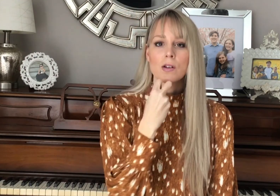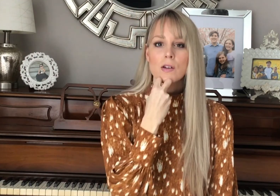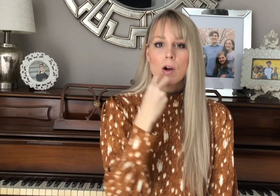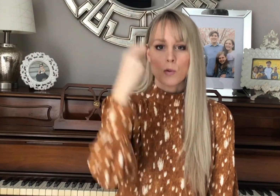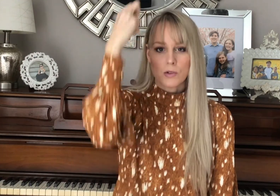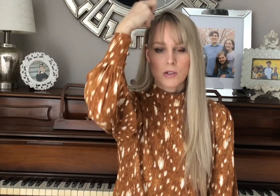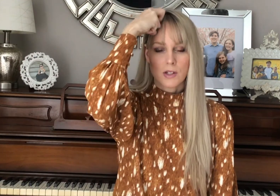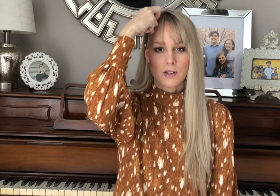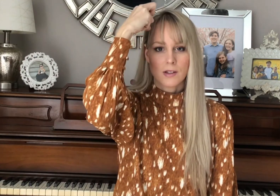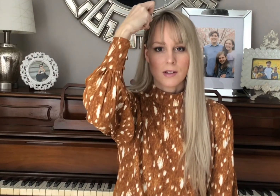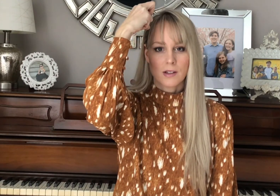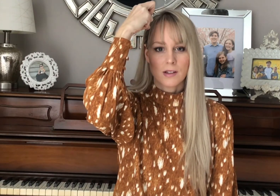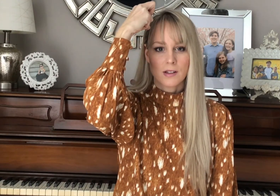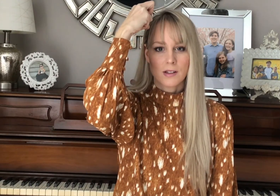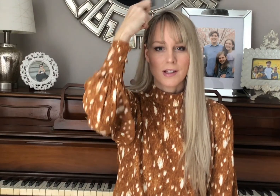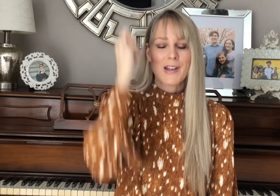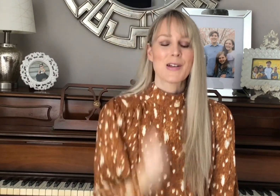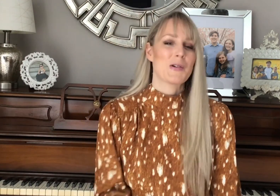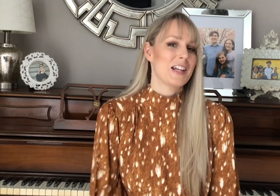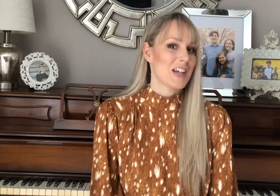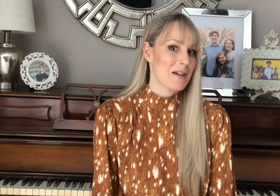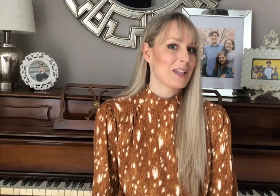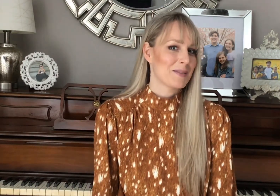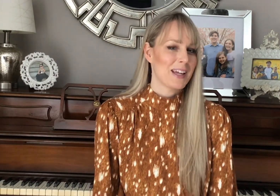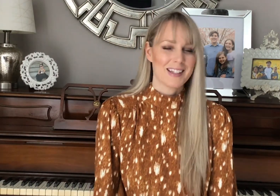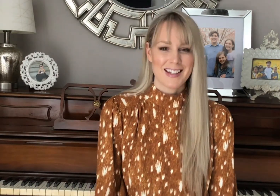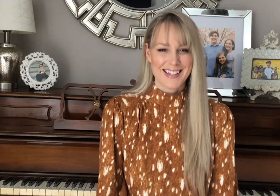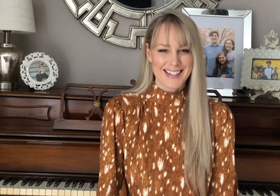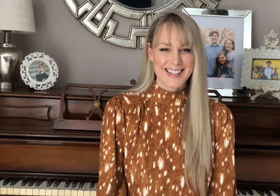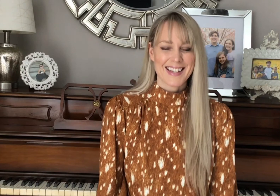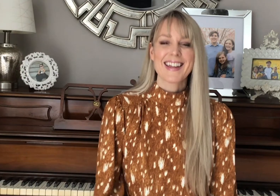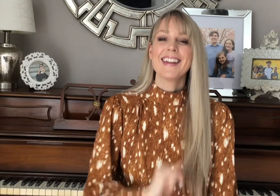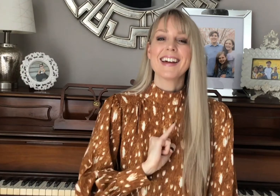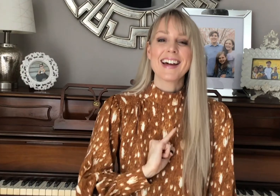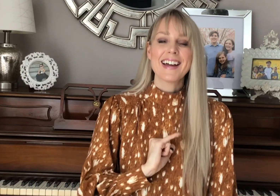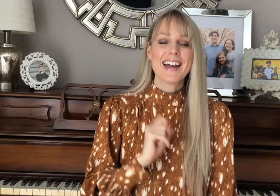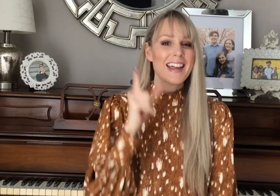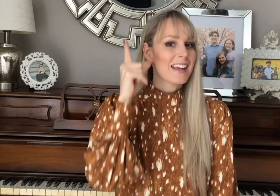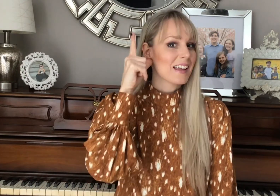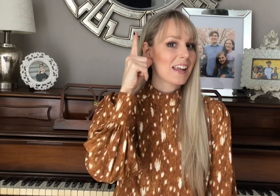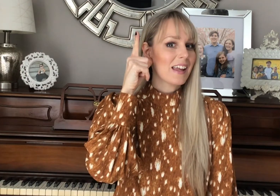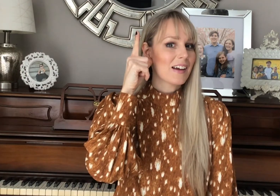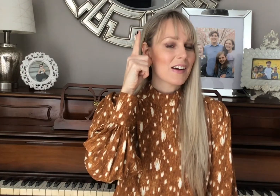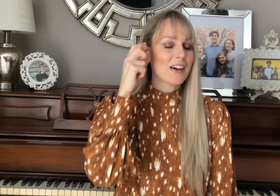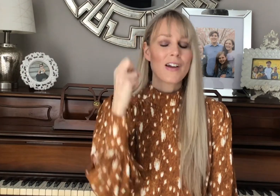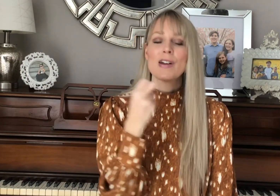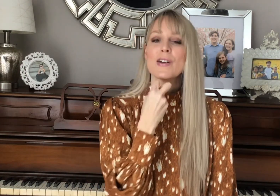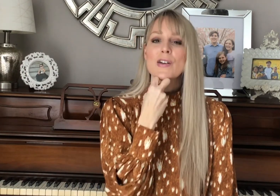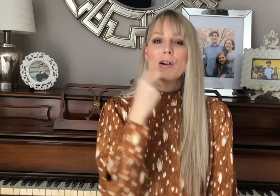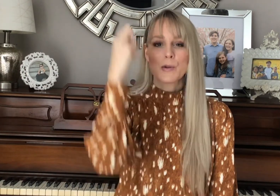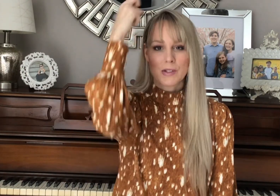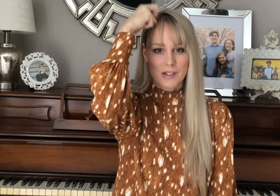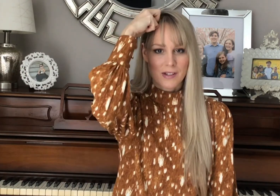Goat. Great job. Let's make a sentence. I hear goat.